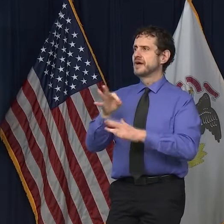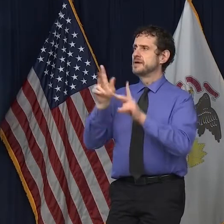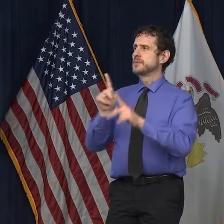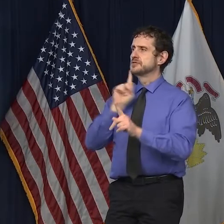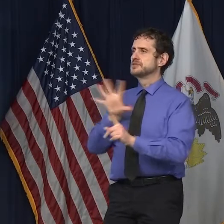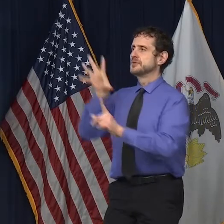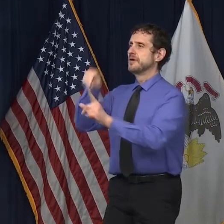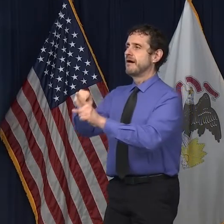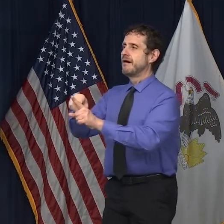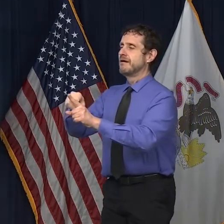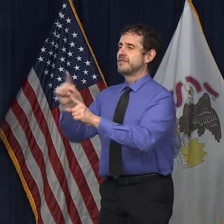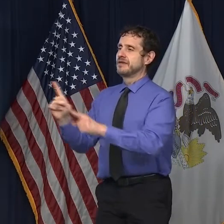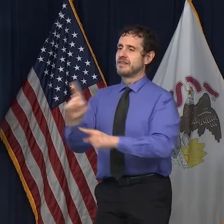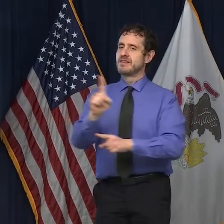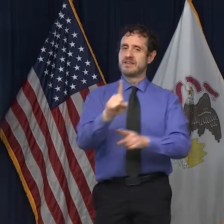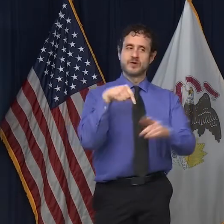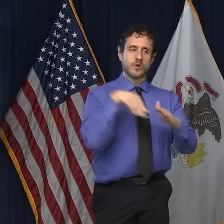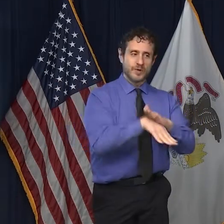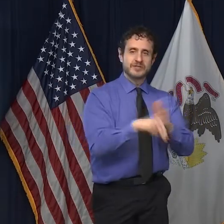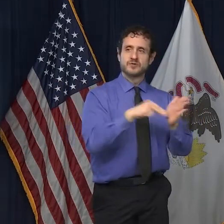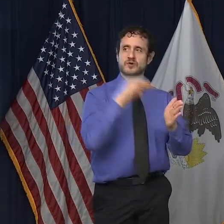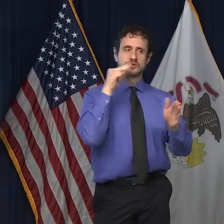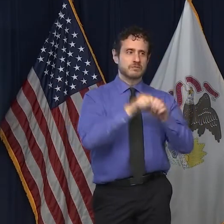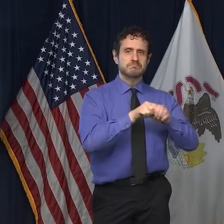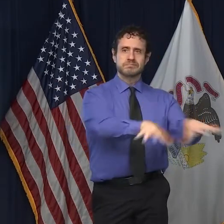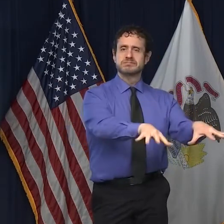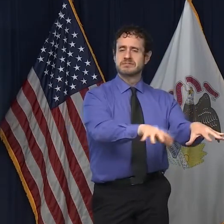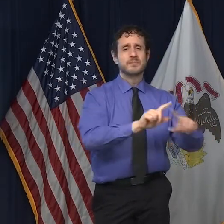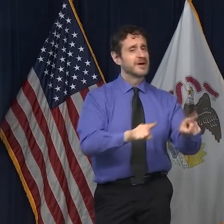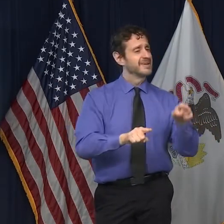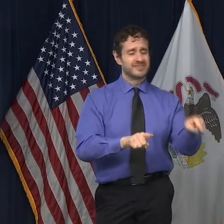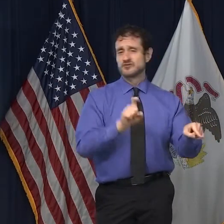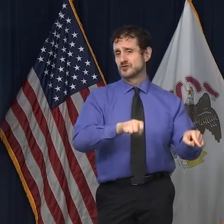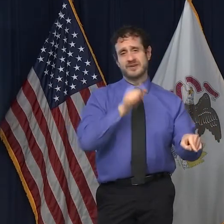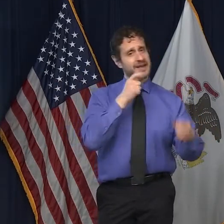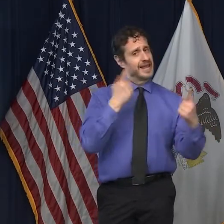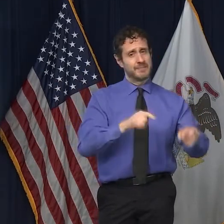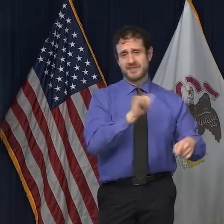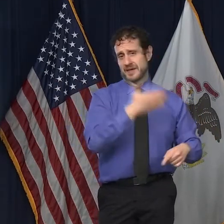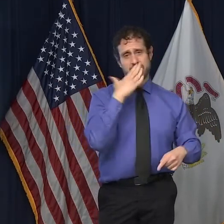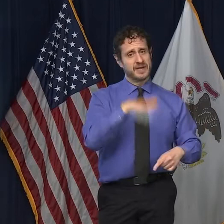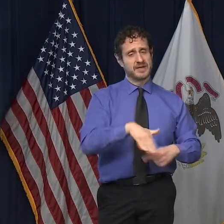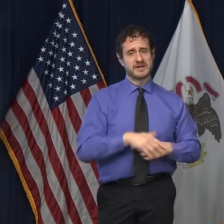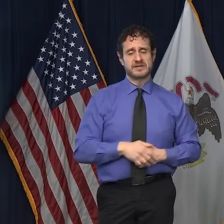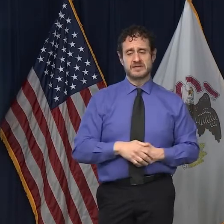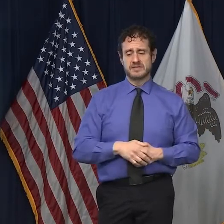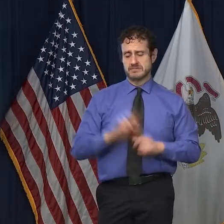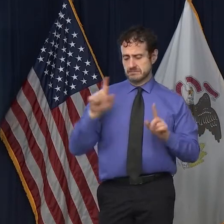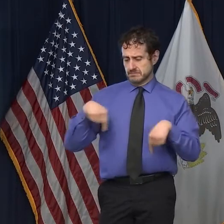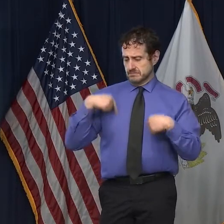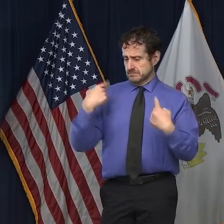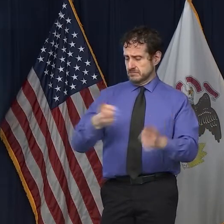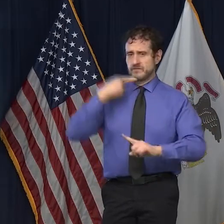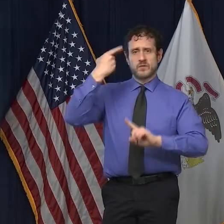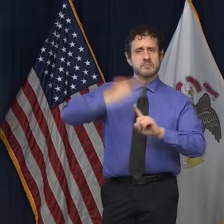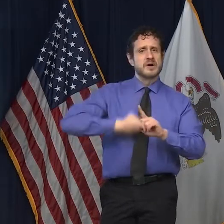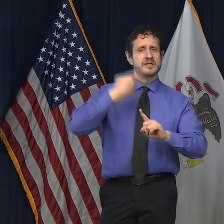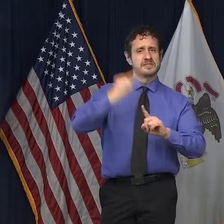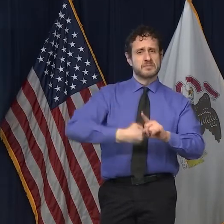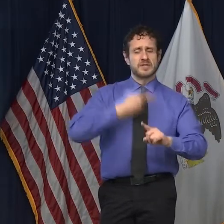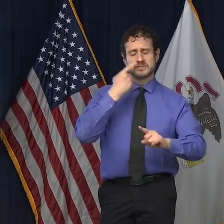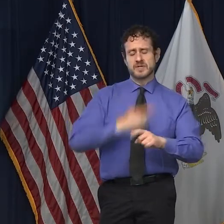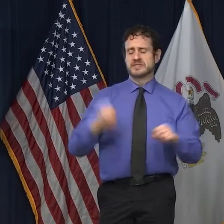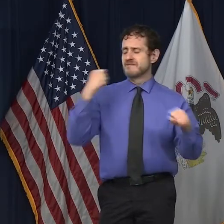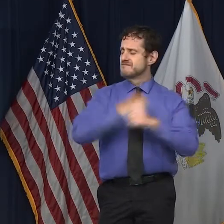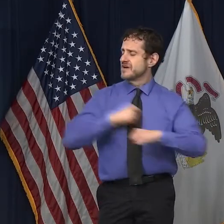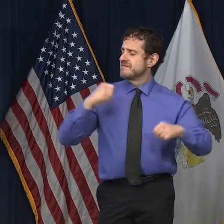follow mitigations. But it should never have been this bad. For months now, I have fought so hard to make